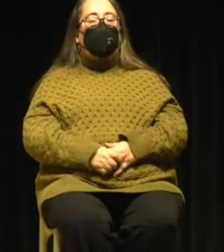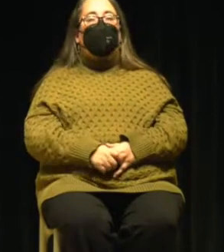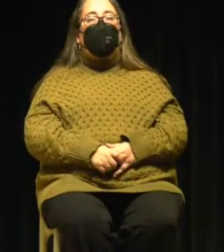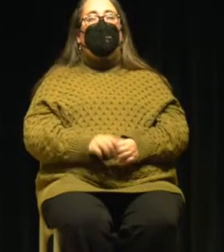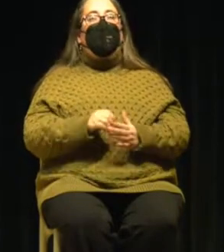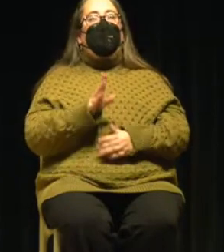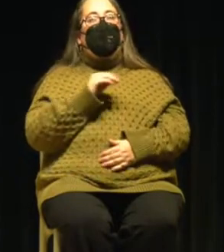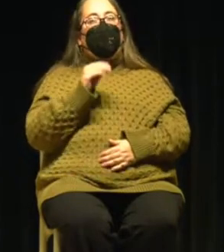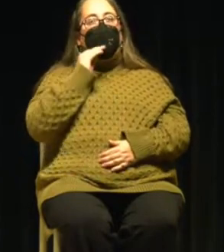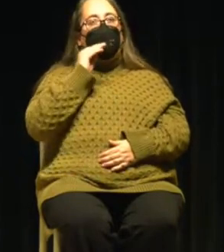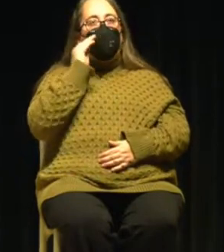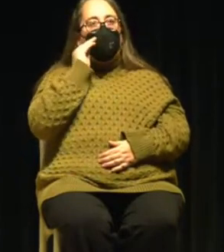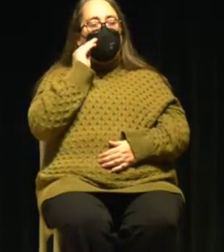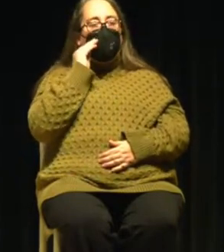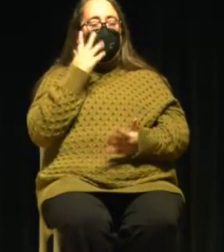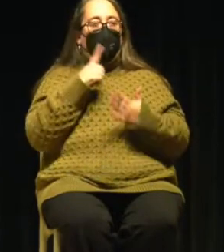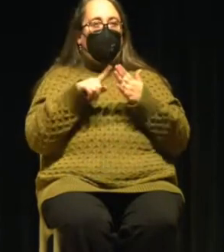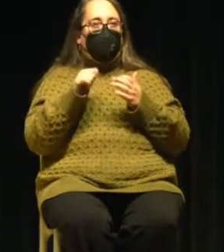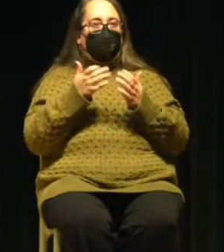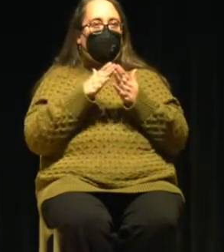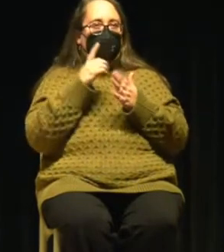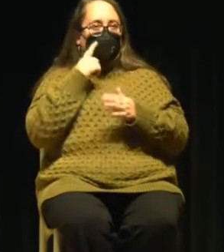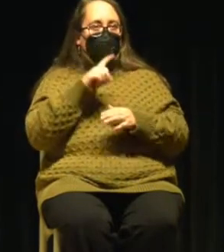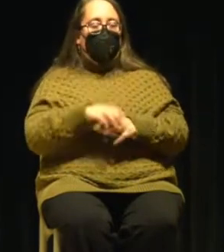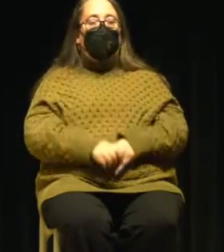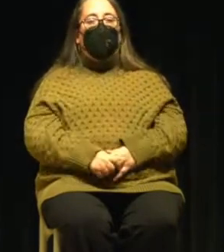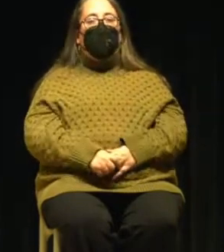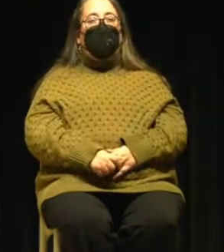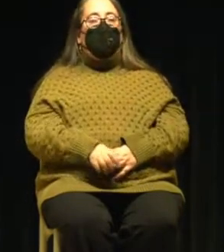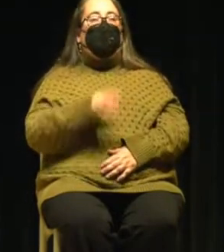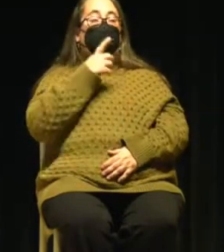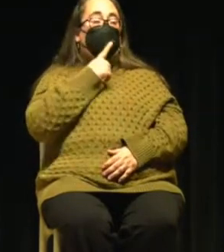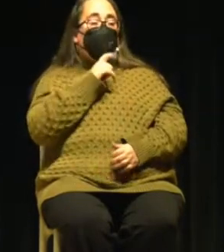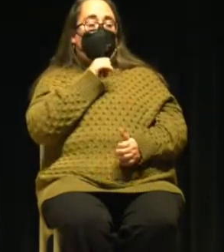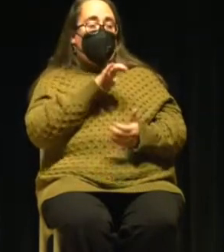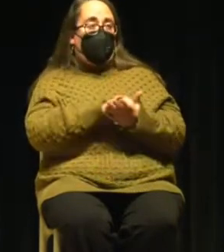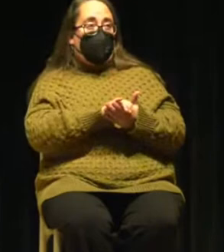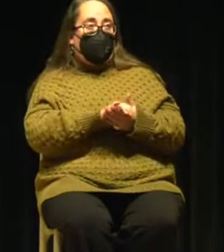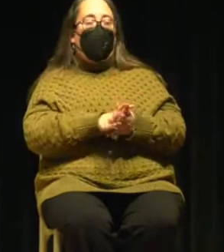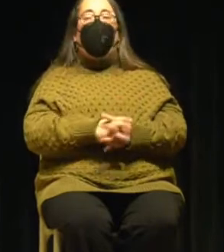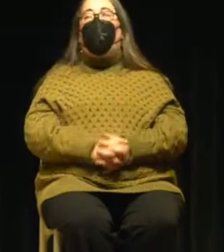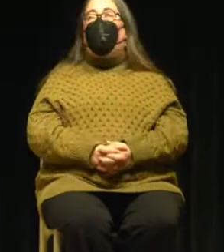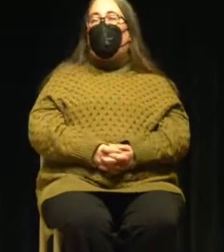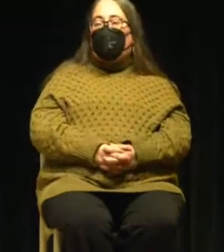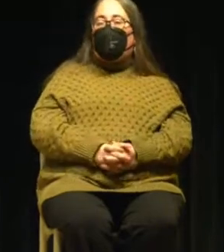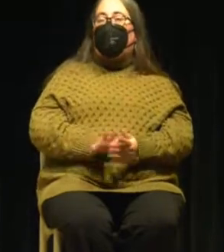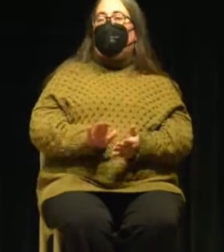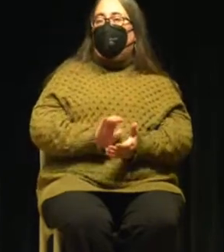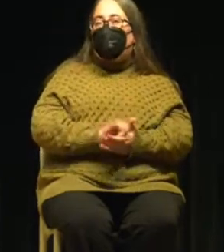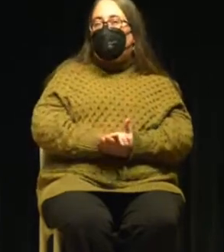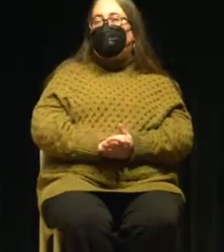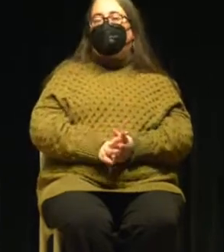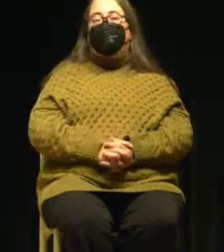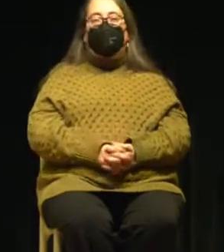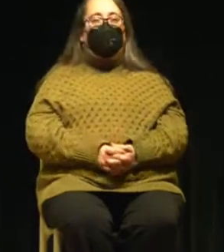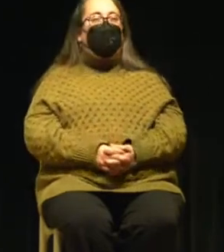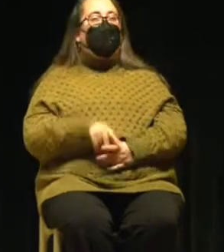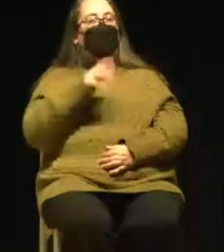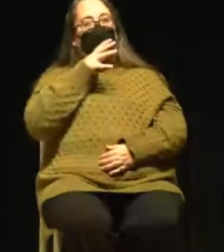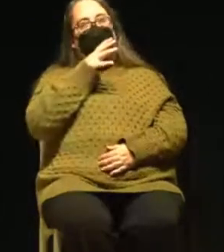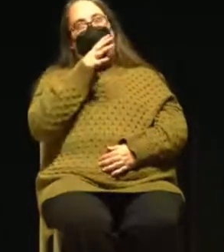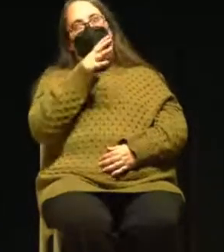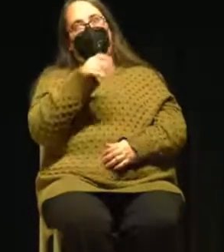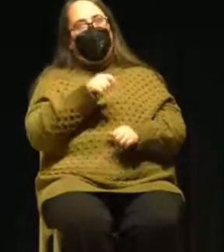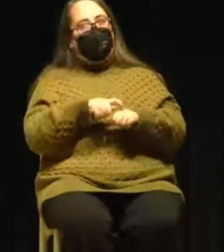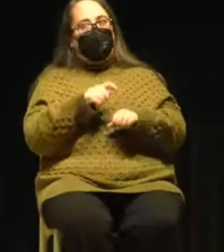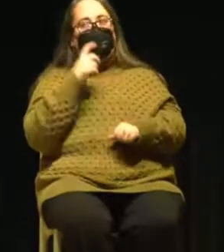own home. I mean, like, what else could I ask for, right? Except my mother's like, but she's not married. Oh, man. Right? So grandma, every time she